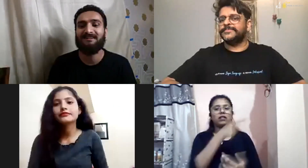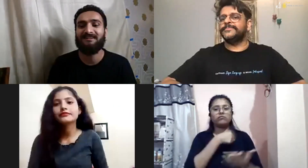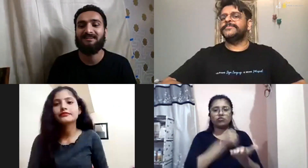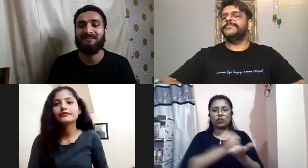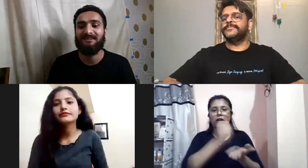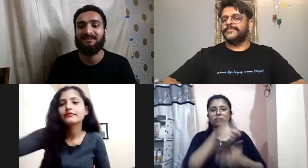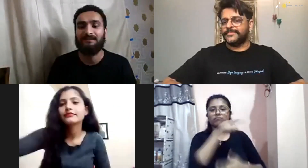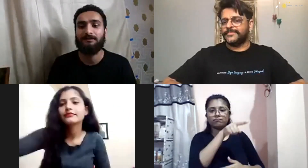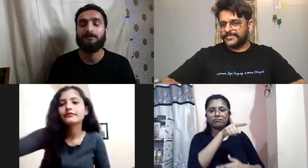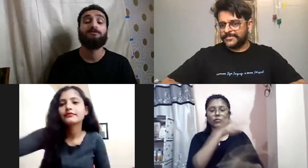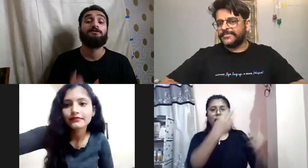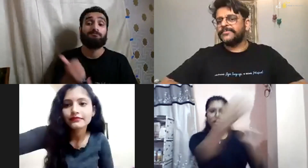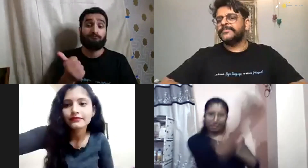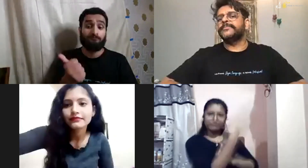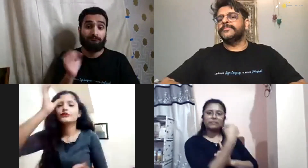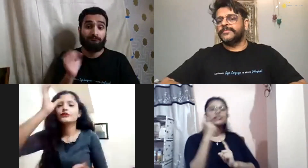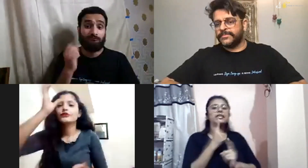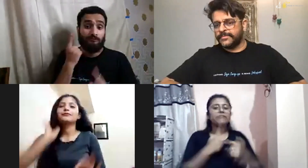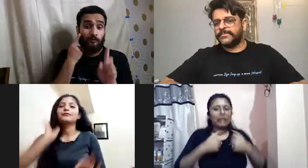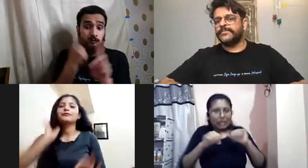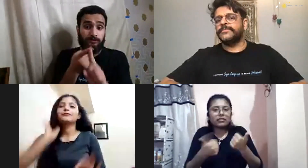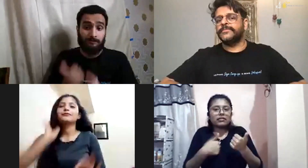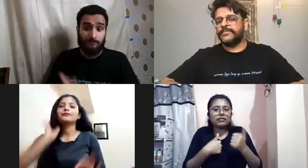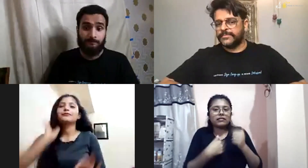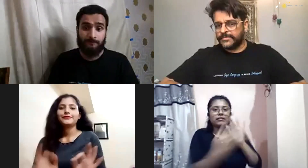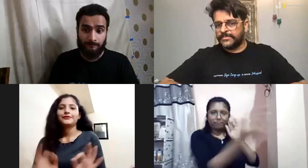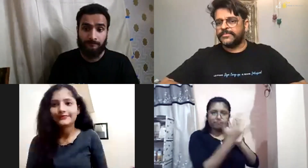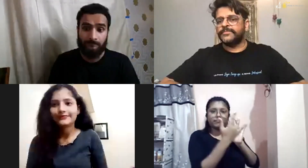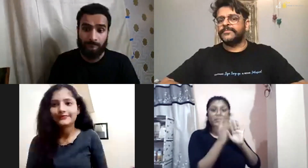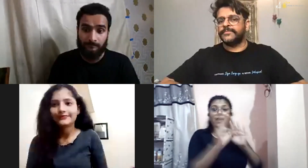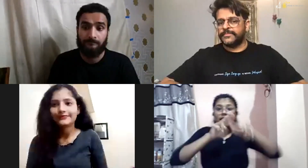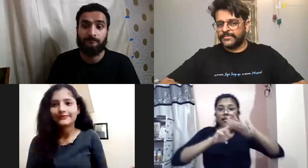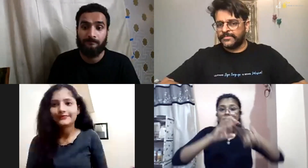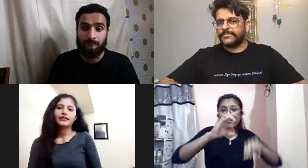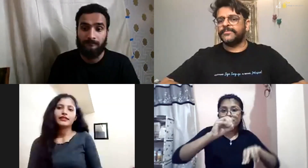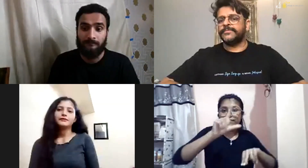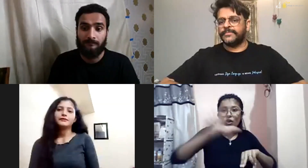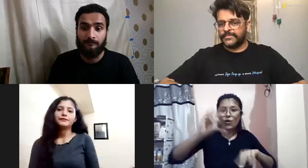But for the hearing people, I'm still trying to connect with the hearing clients so that I could show them that yeah, deaf people can